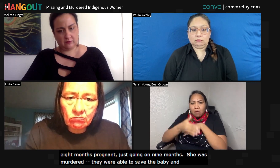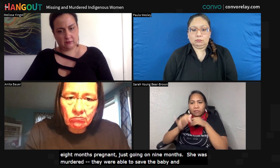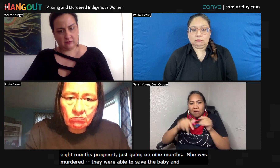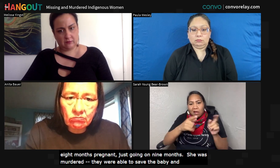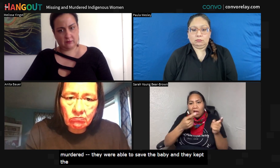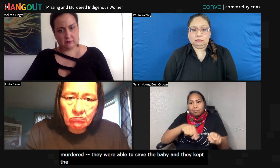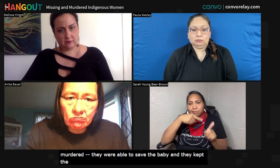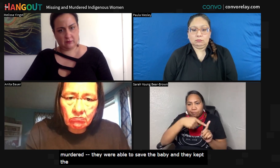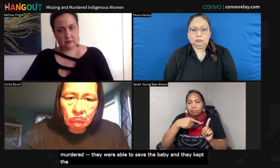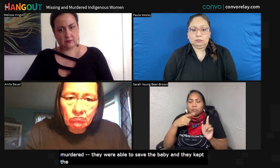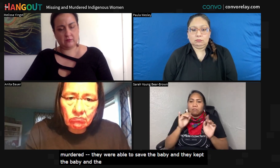living now, but